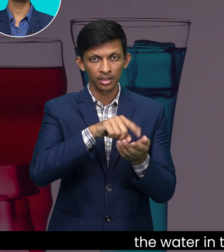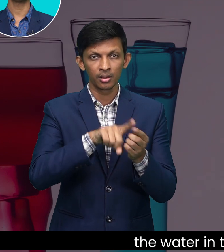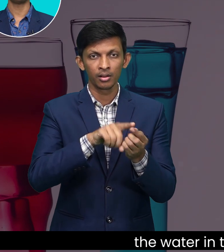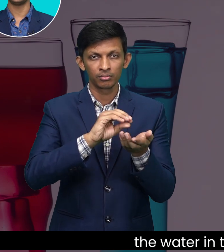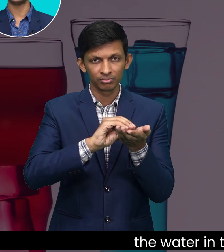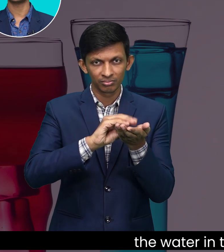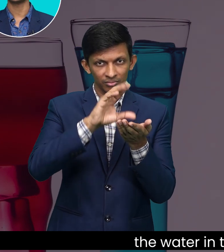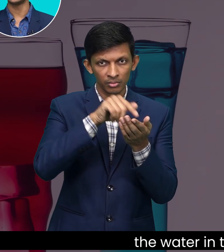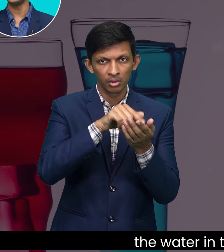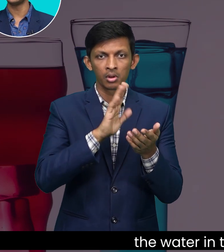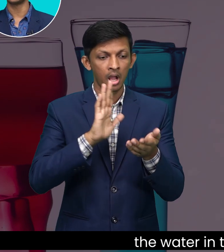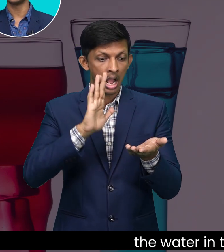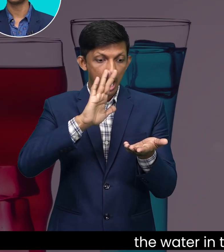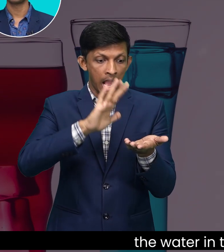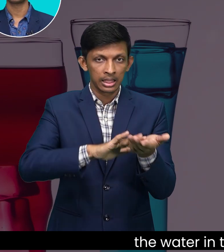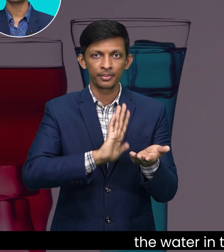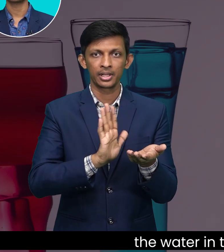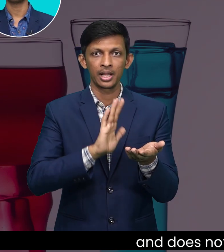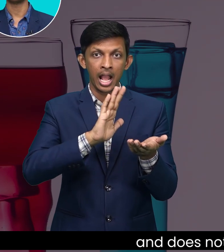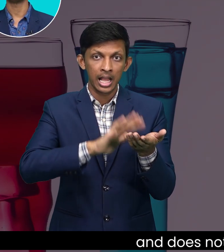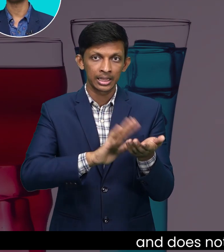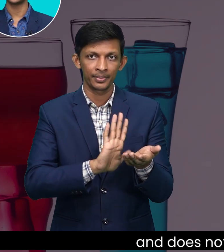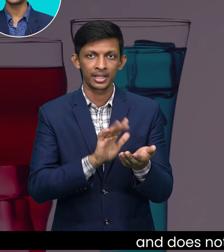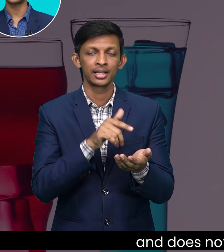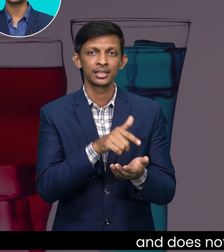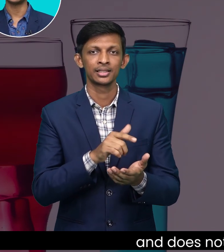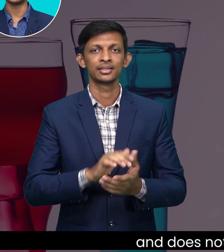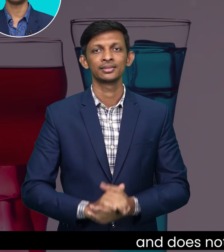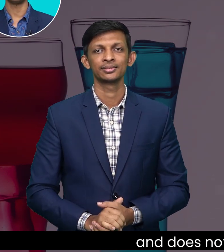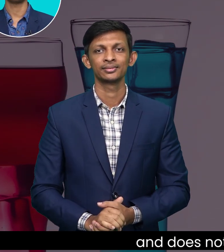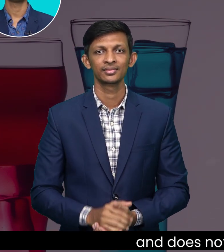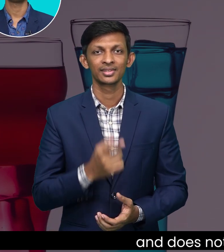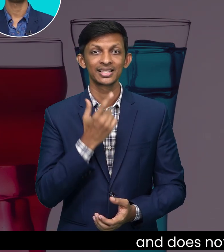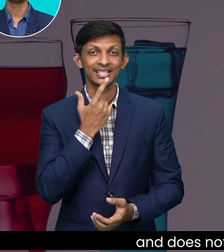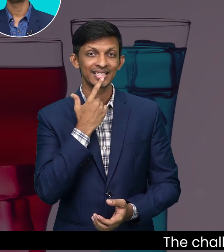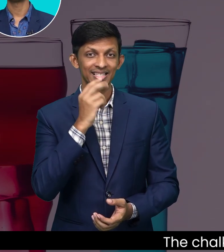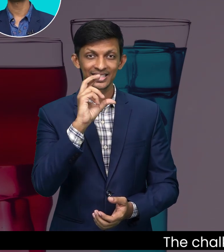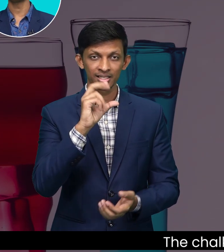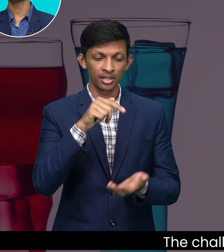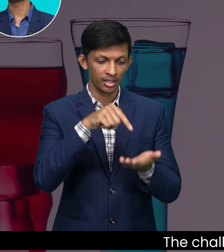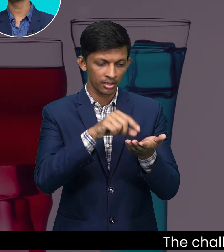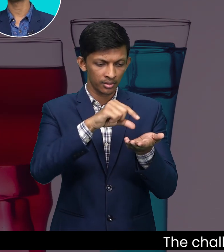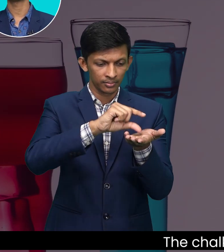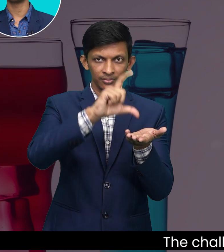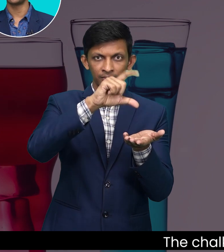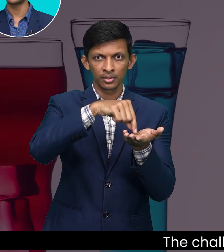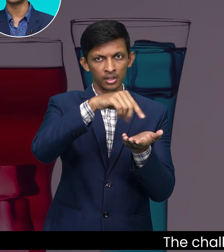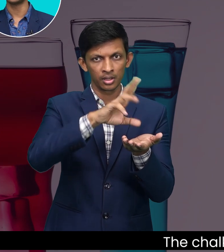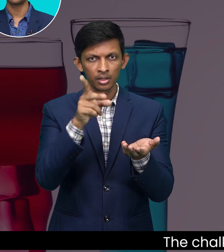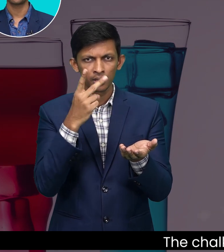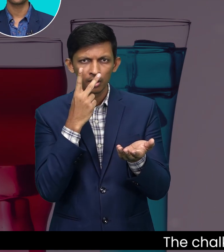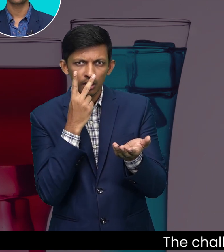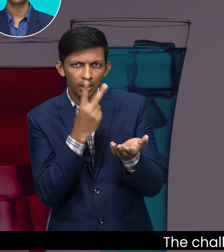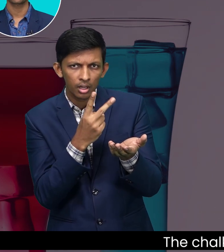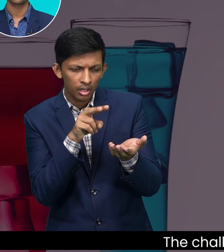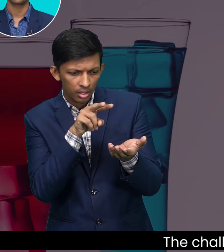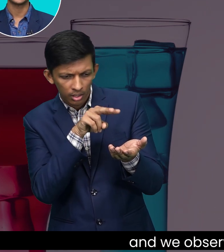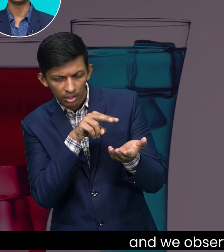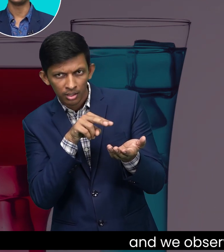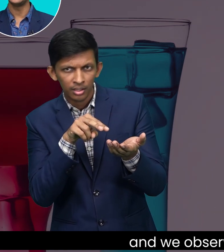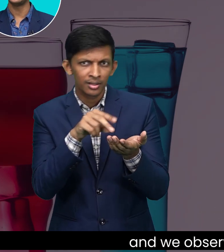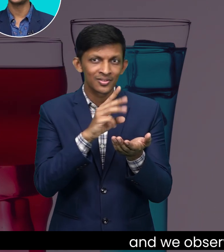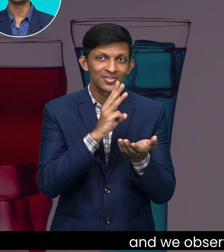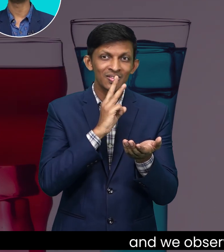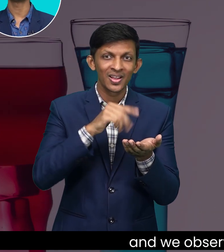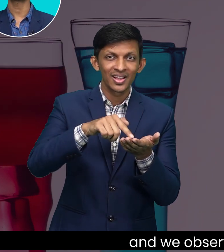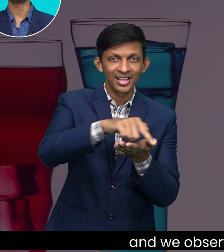the water in the plate is very little and does not touch the ink mark. The chalk observes water